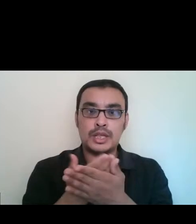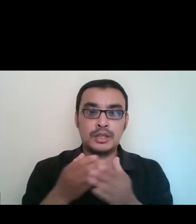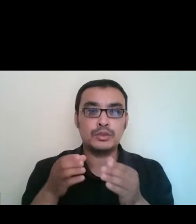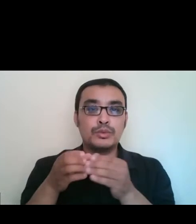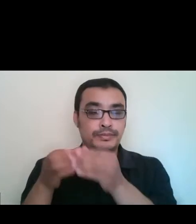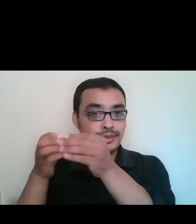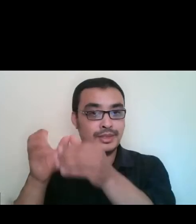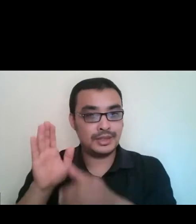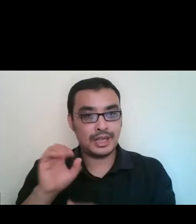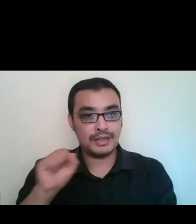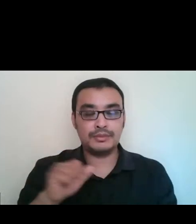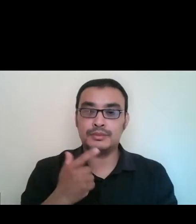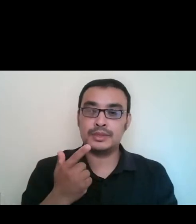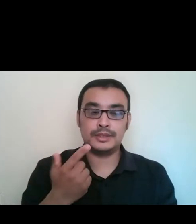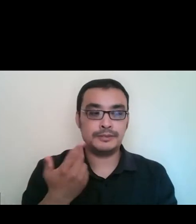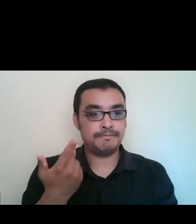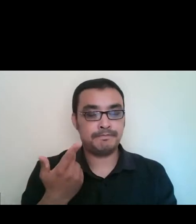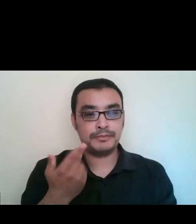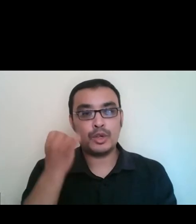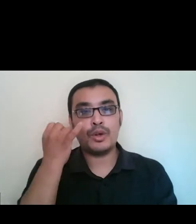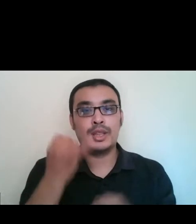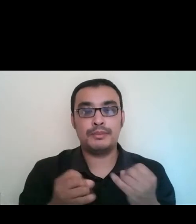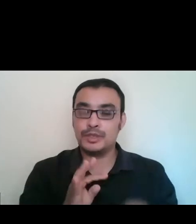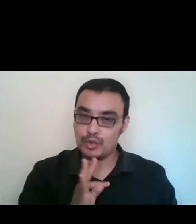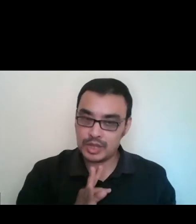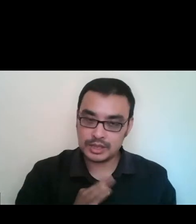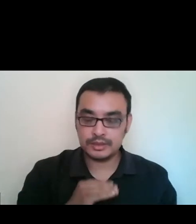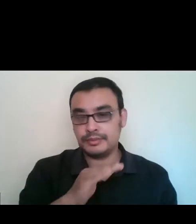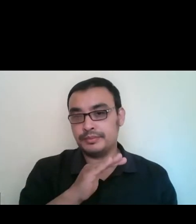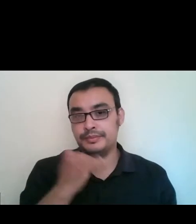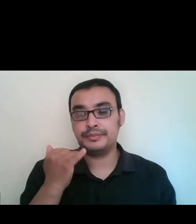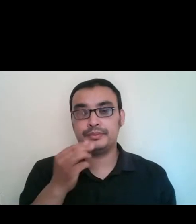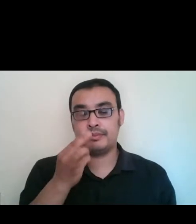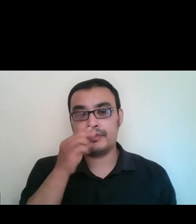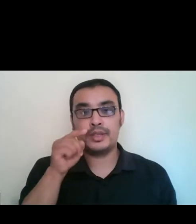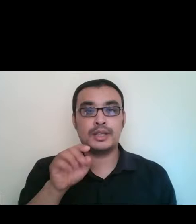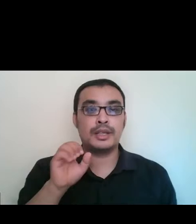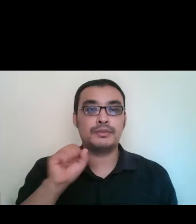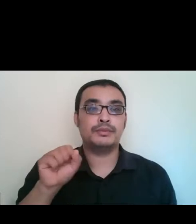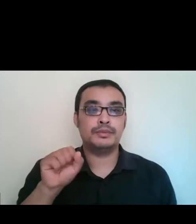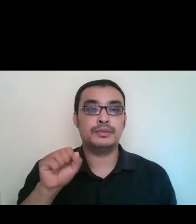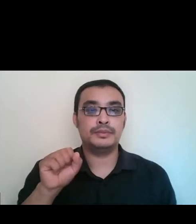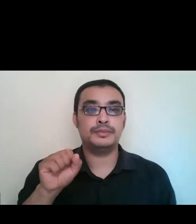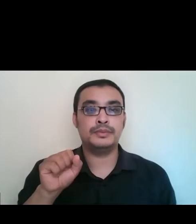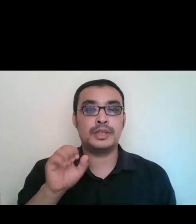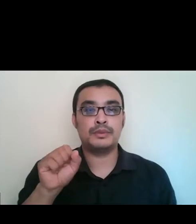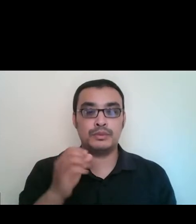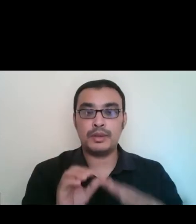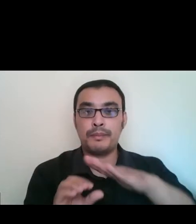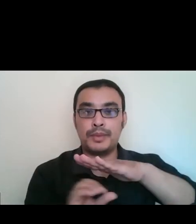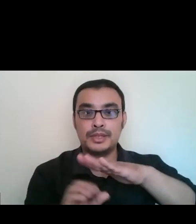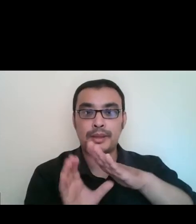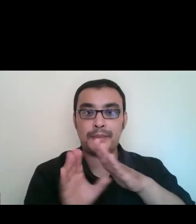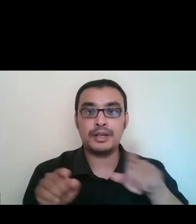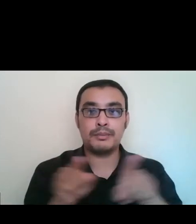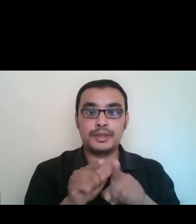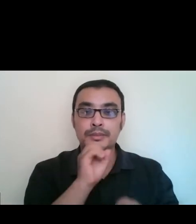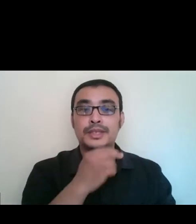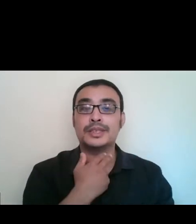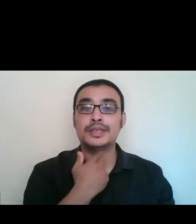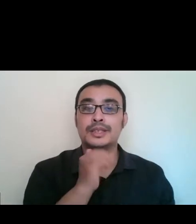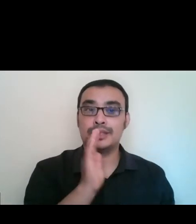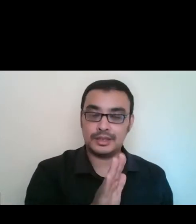in his last rituals. So I am here today to speak on behalf of Ekta Parishad. I also want to